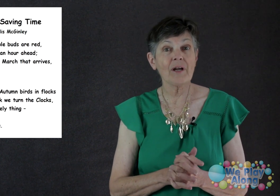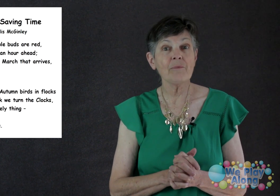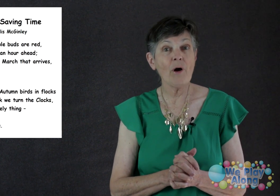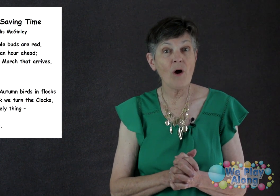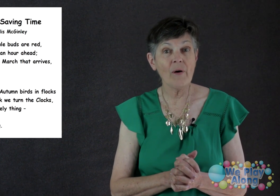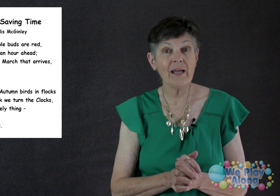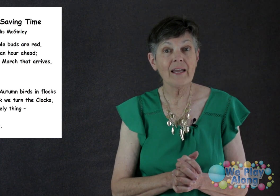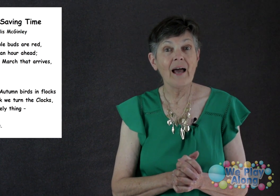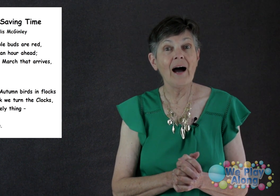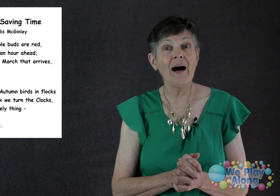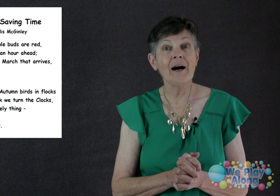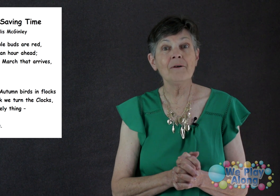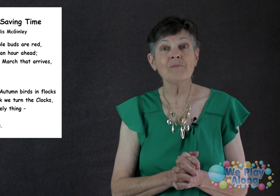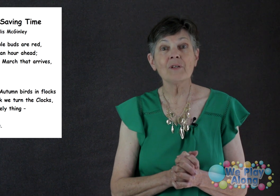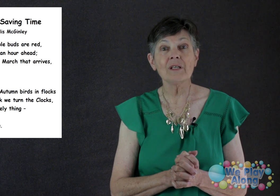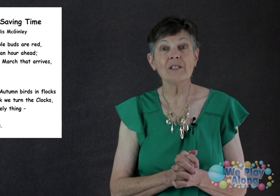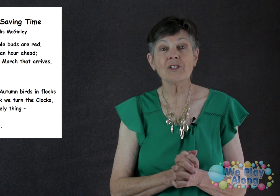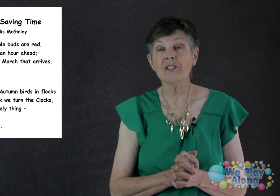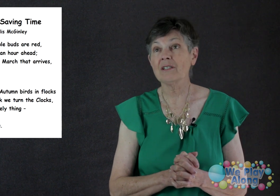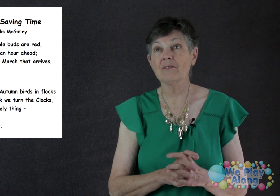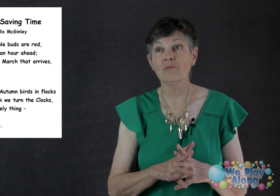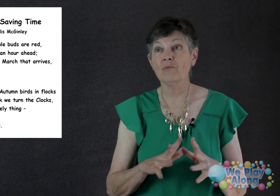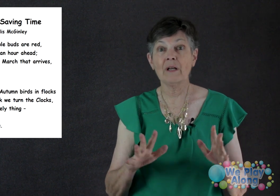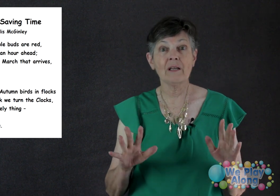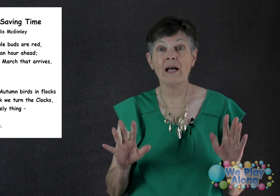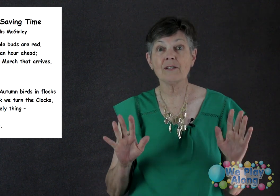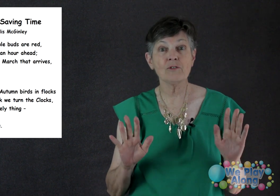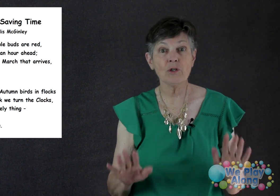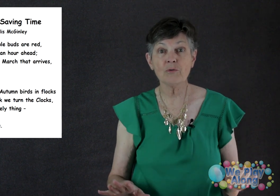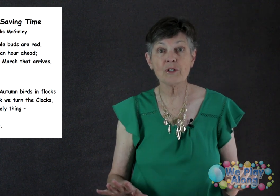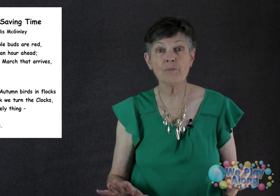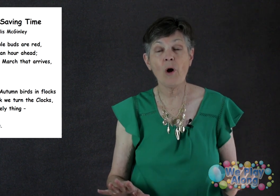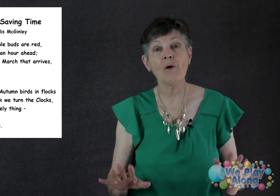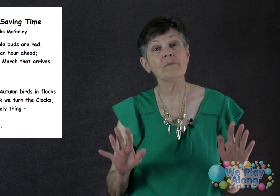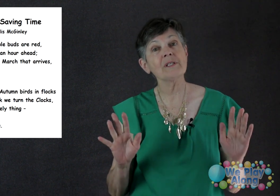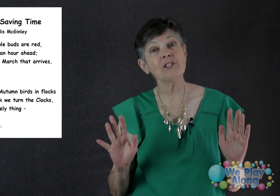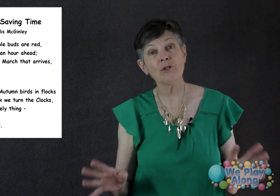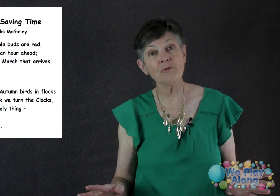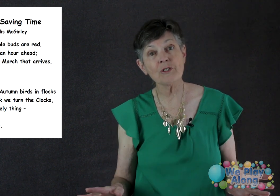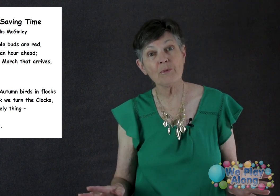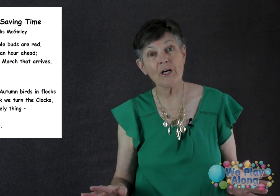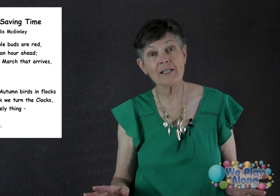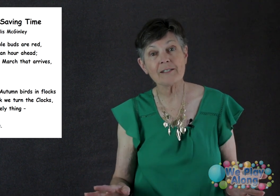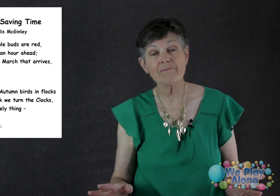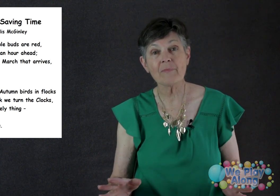American poet. She's written lots of children's poems and children's books.